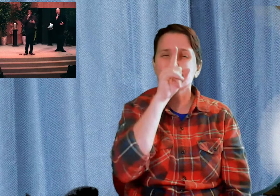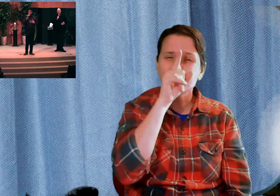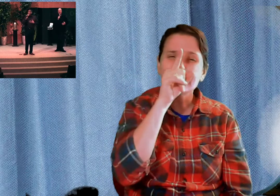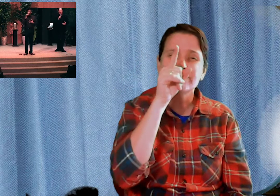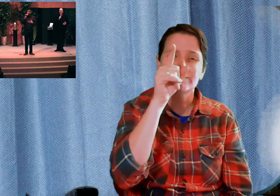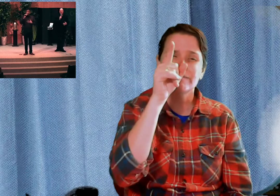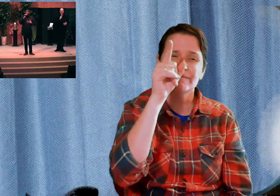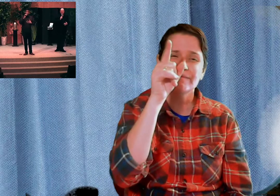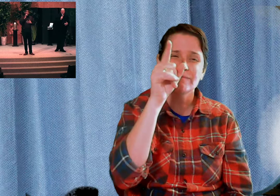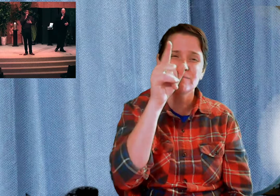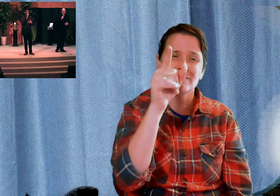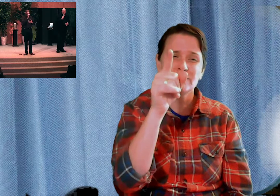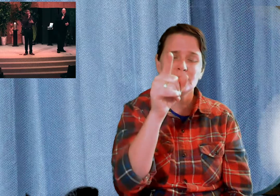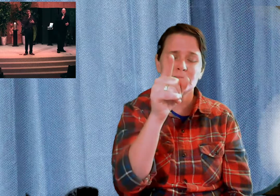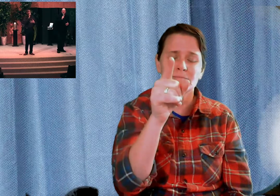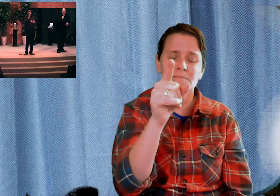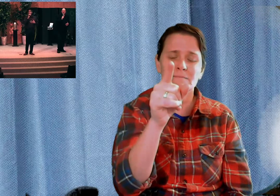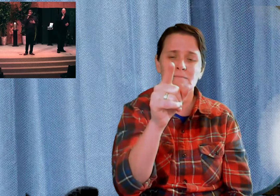that I